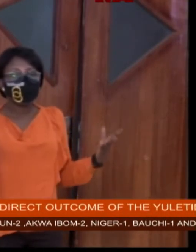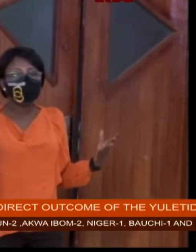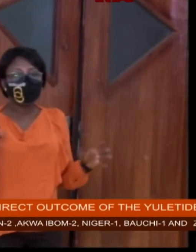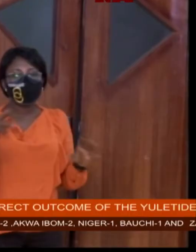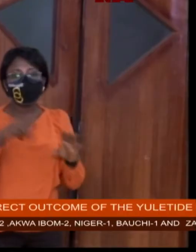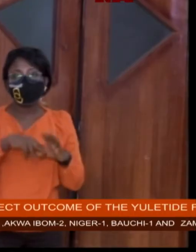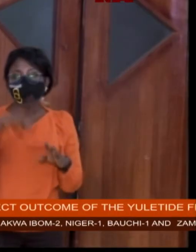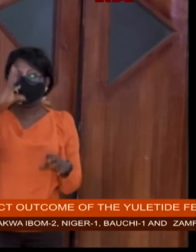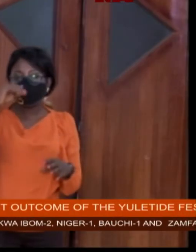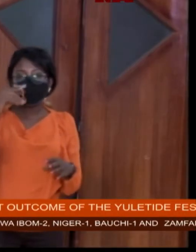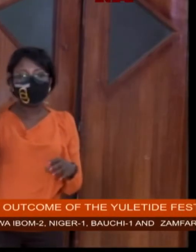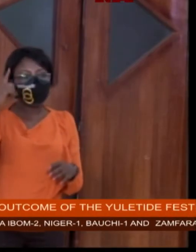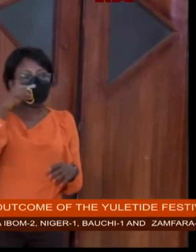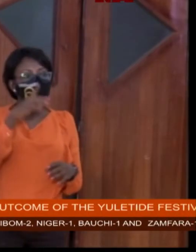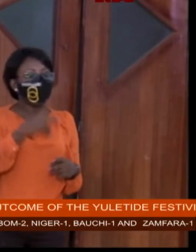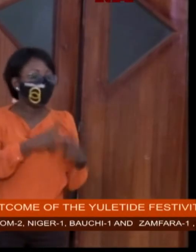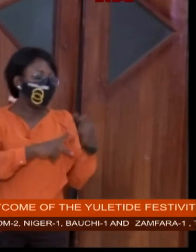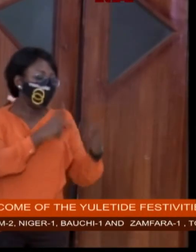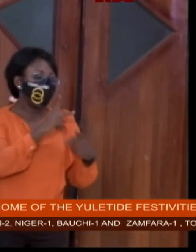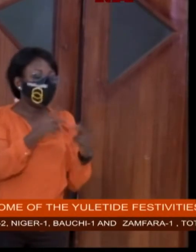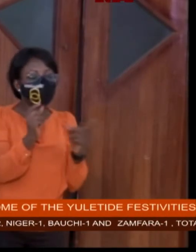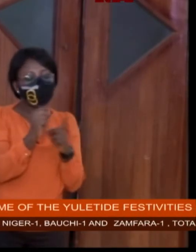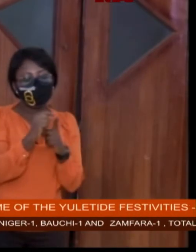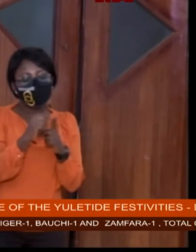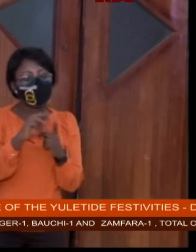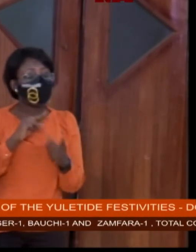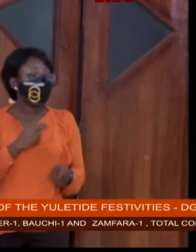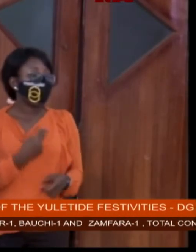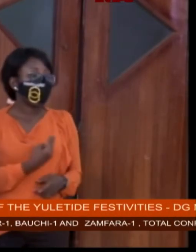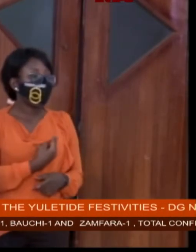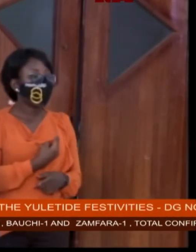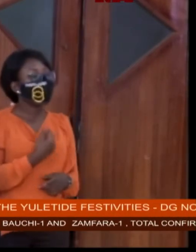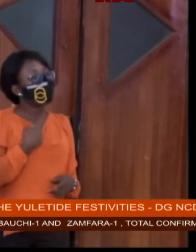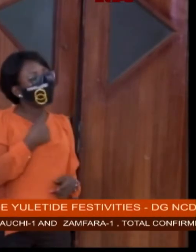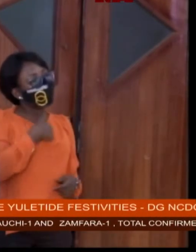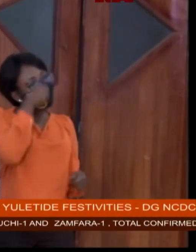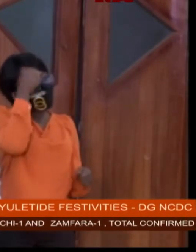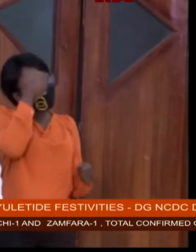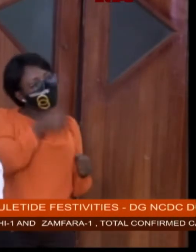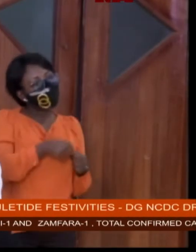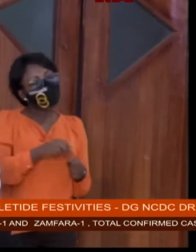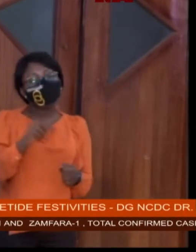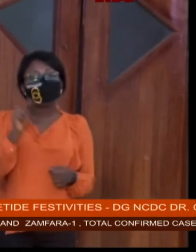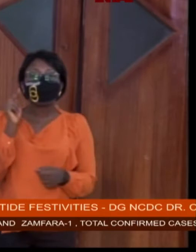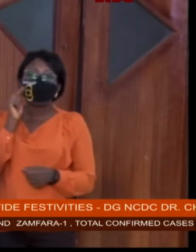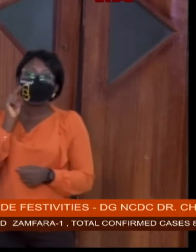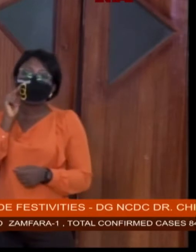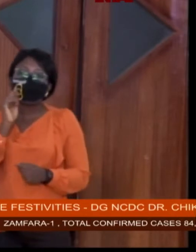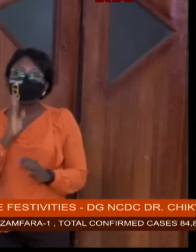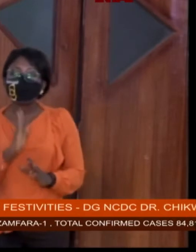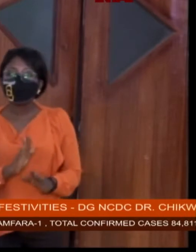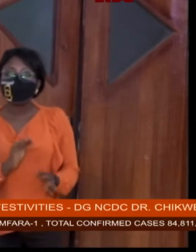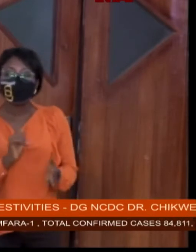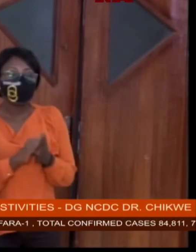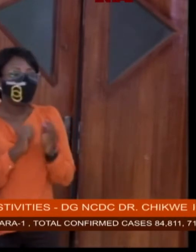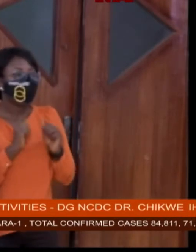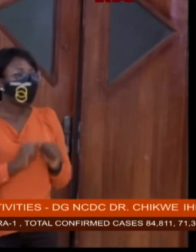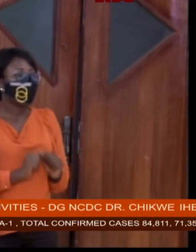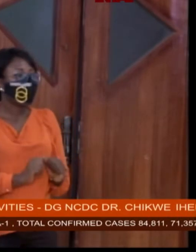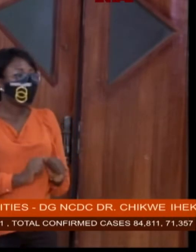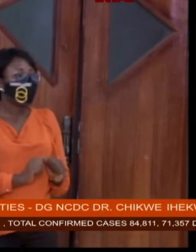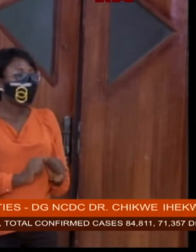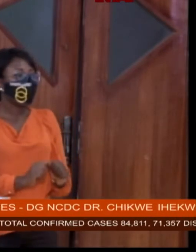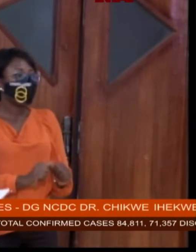your very kind word of advice. We want to remind Nigerians that we still continue